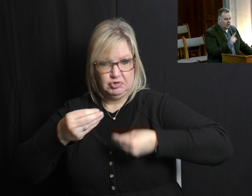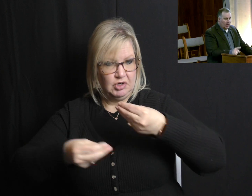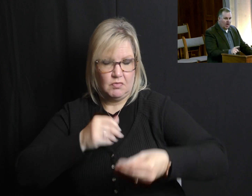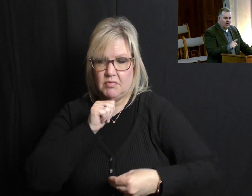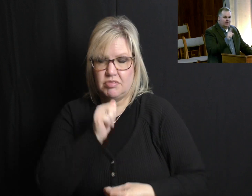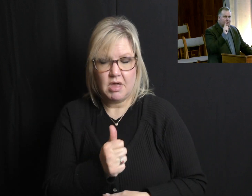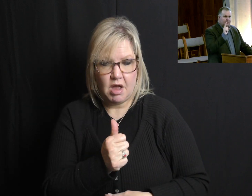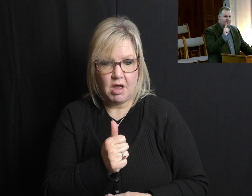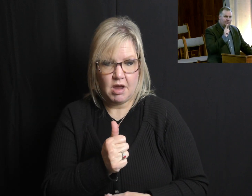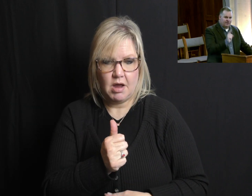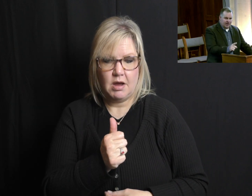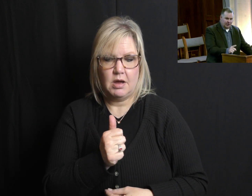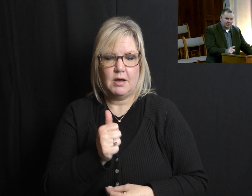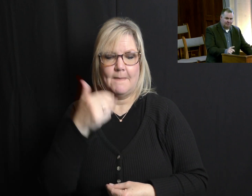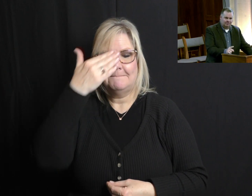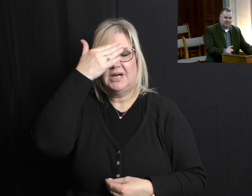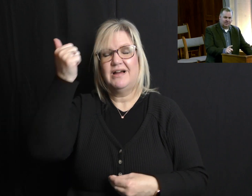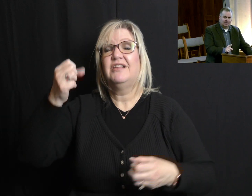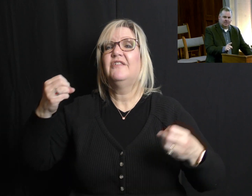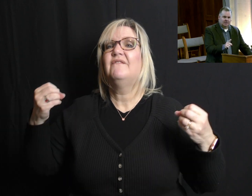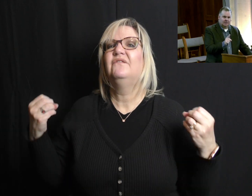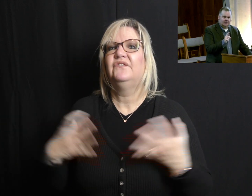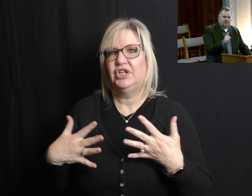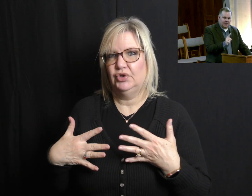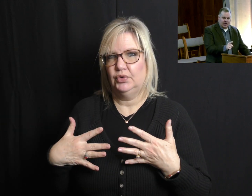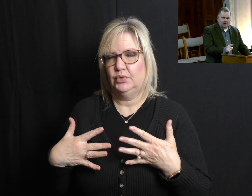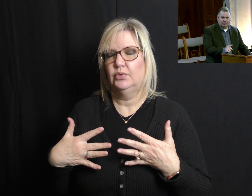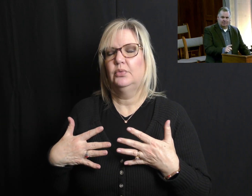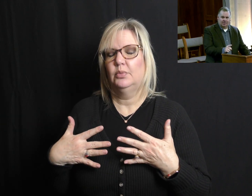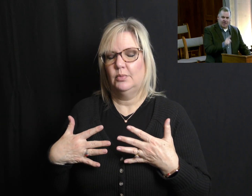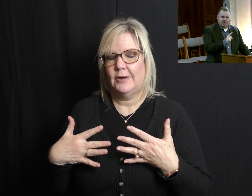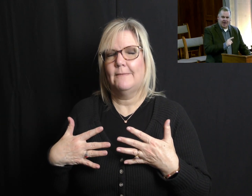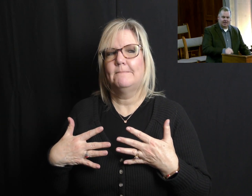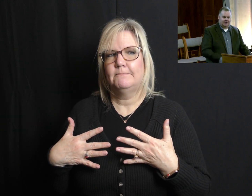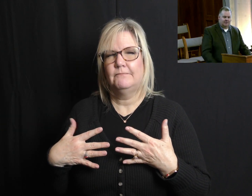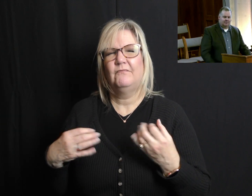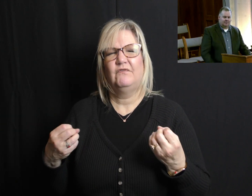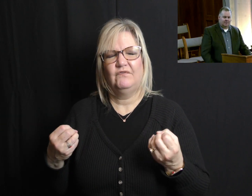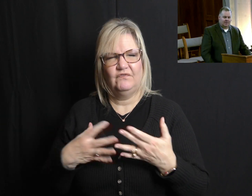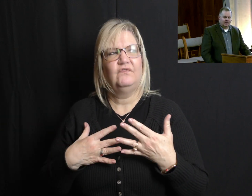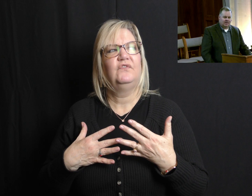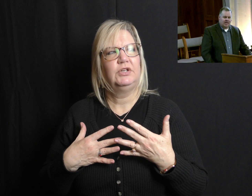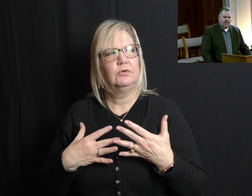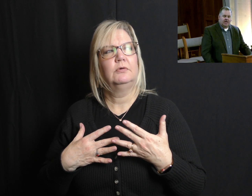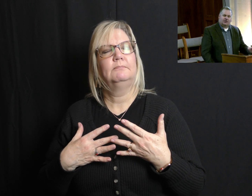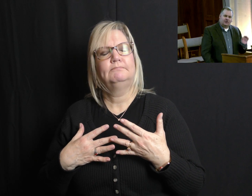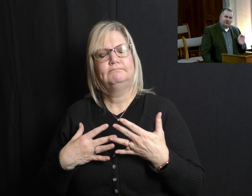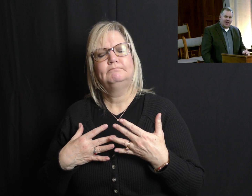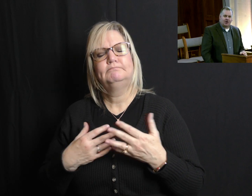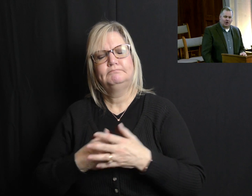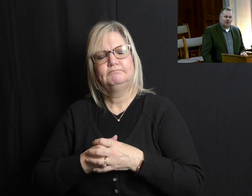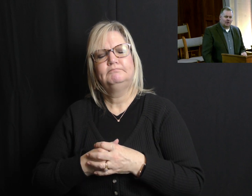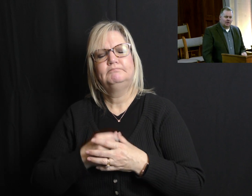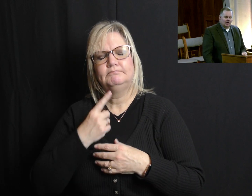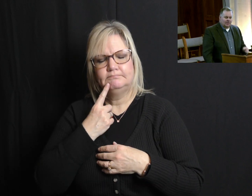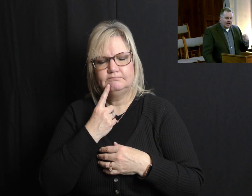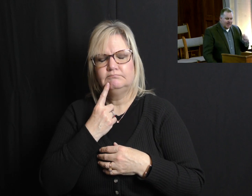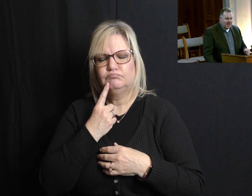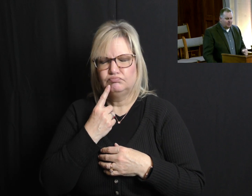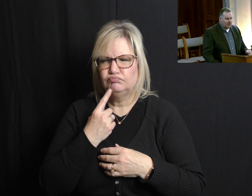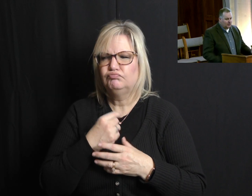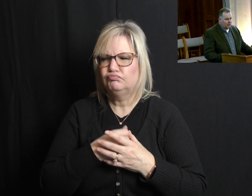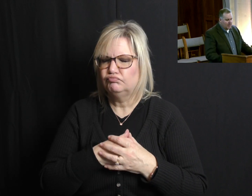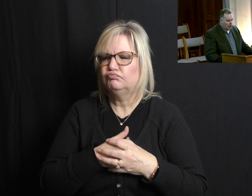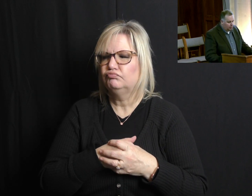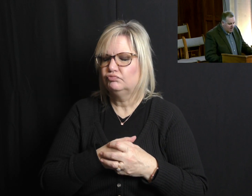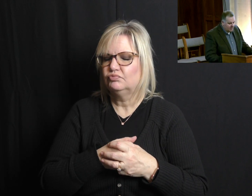because of fear. Fear. Think about it. It's fear that